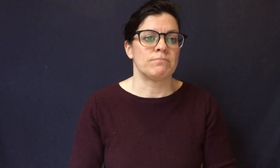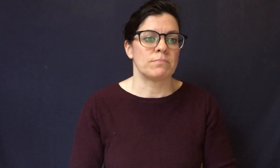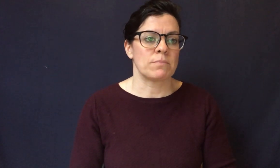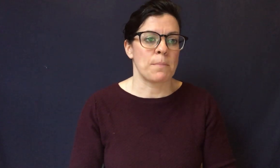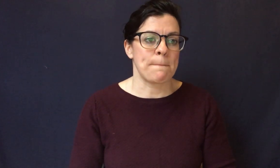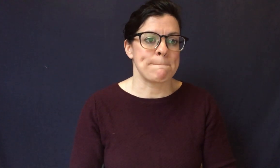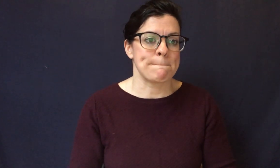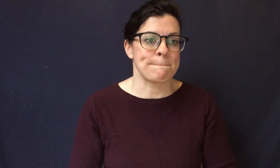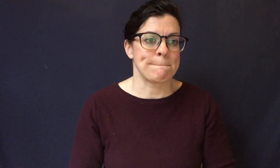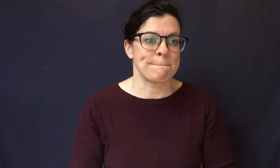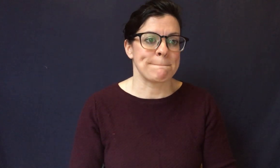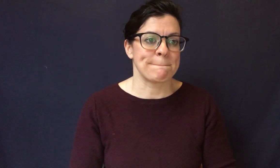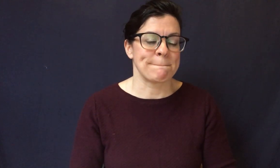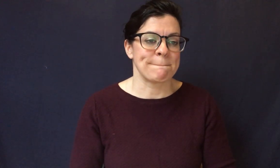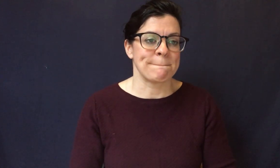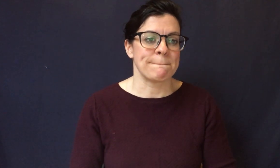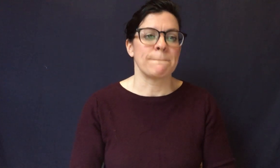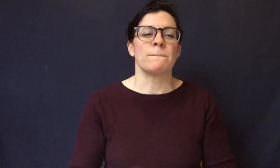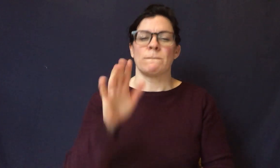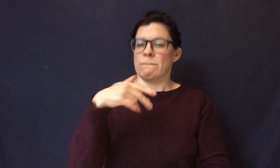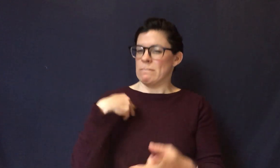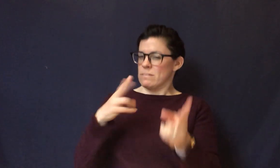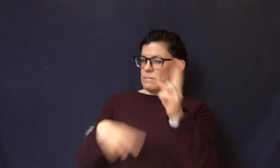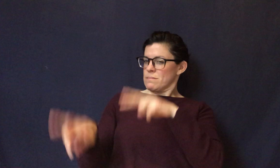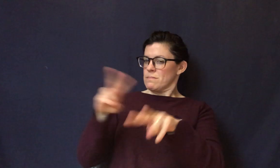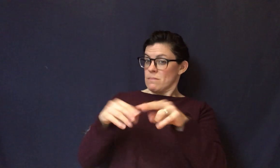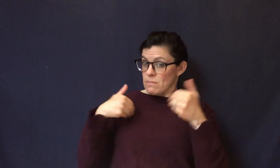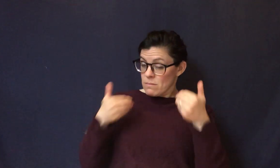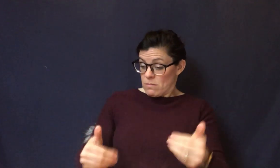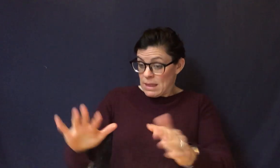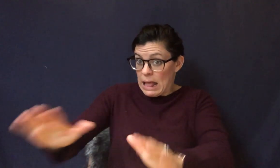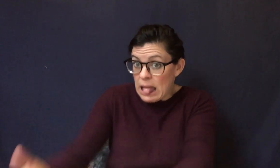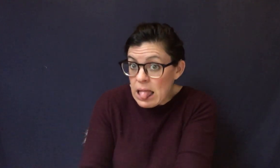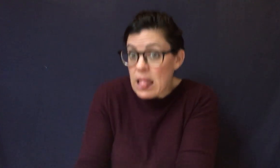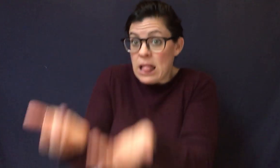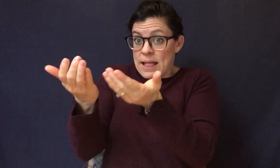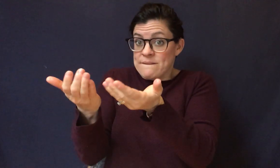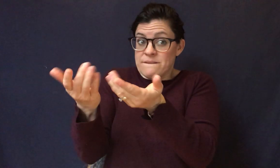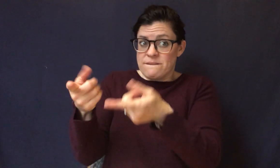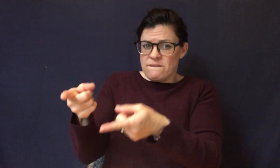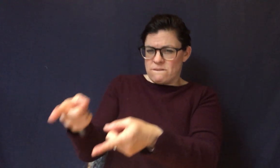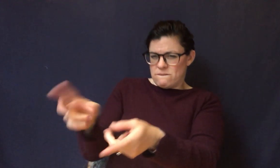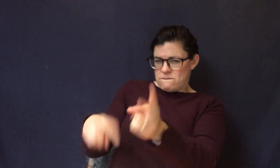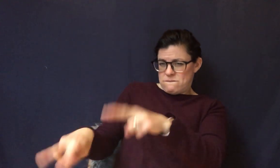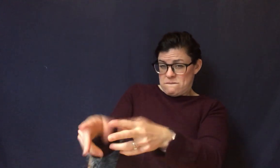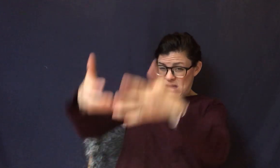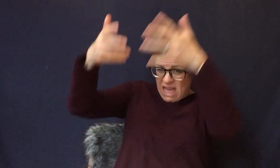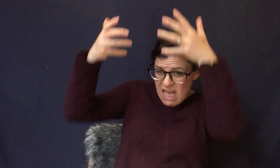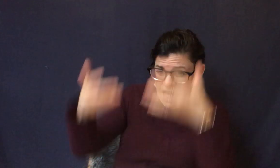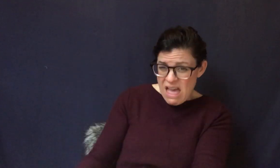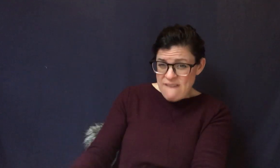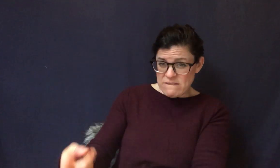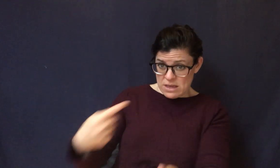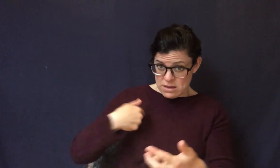part of cleaning out the basement at Mercy East, and if you remember, there was an old safe back